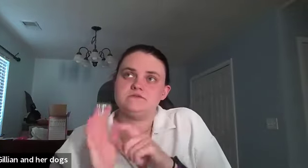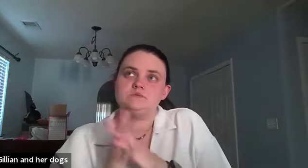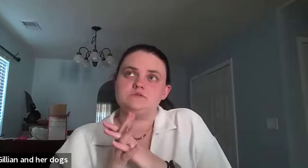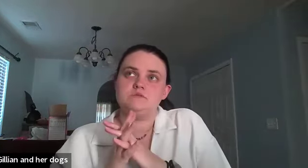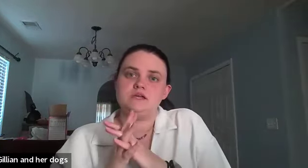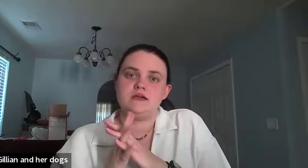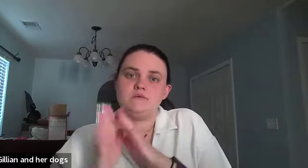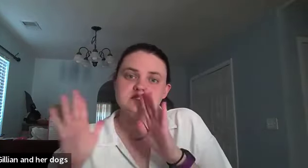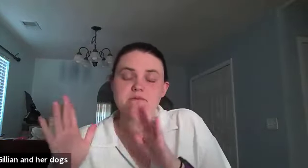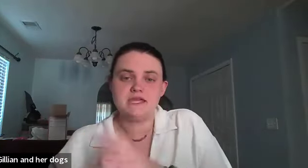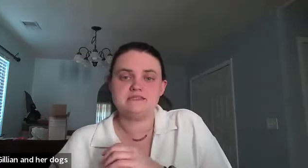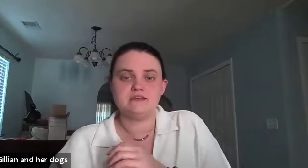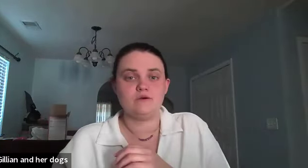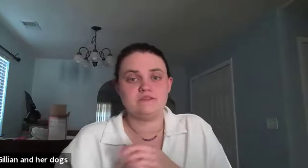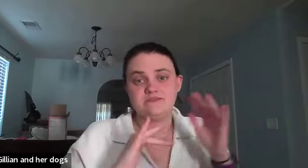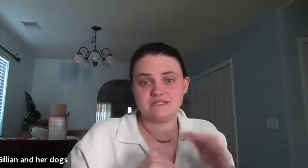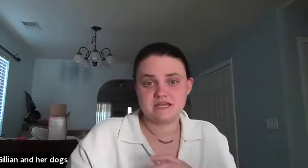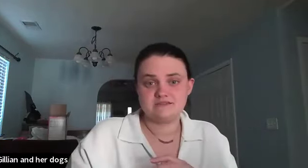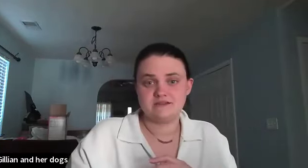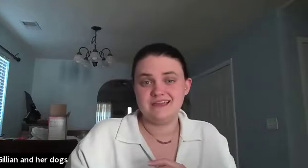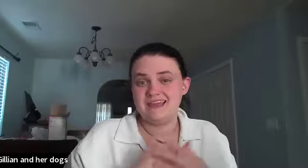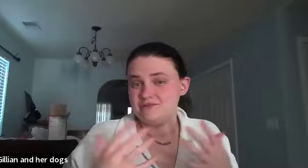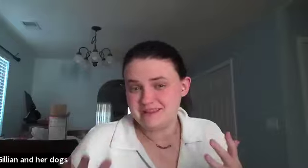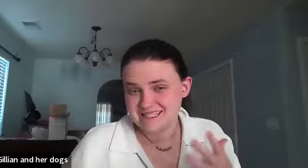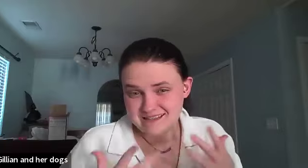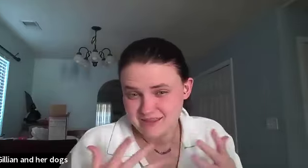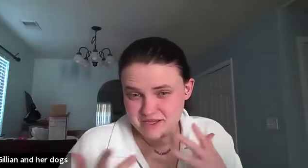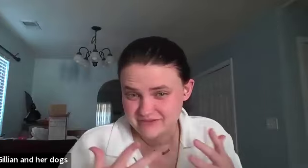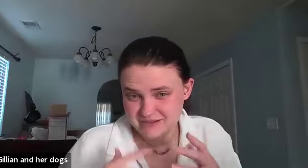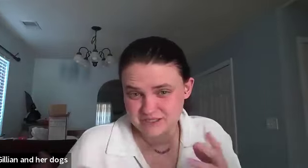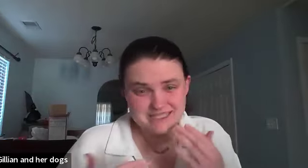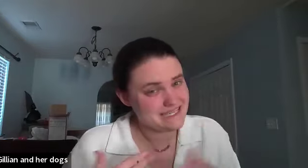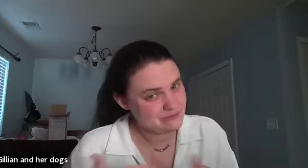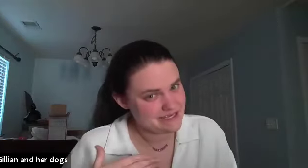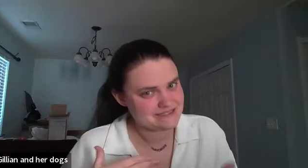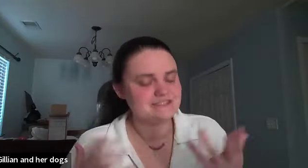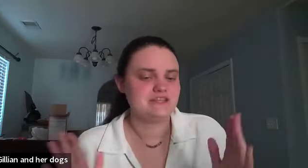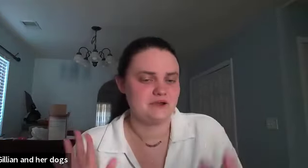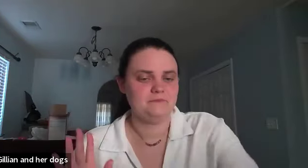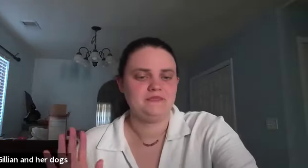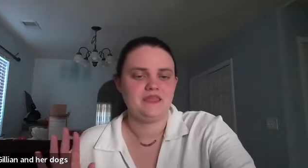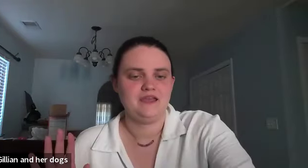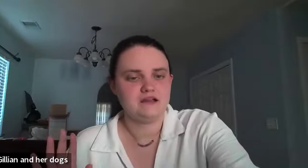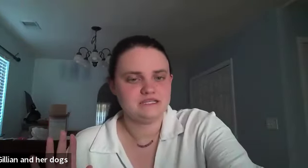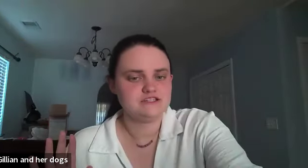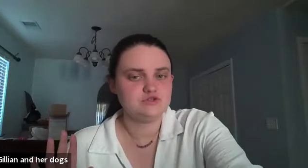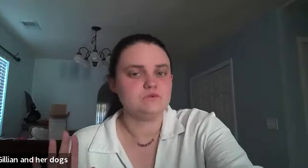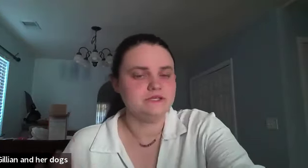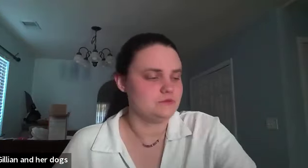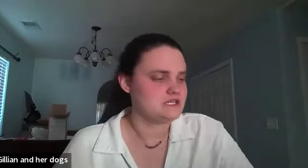difference between being like, well, this is amazing or this is fantastic. And really, it's not that big of a difference, anyways. So, context clues will be your best